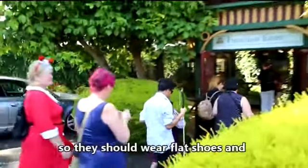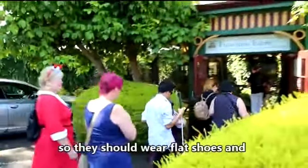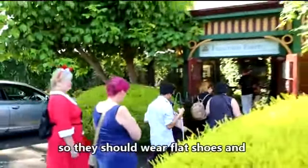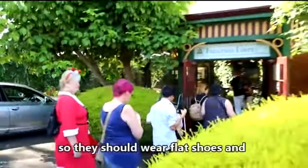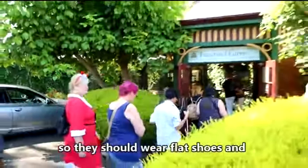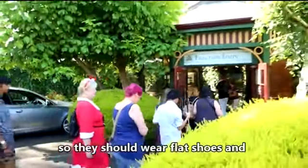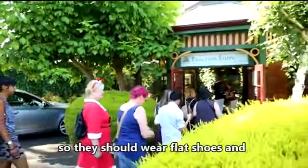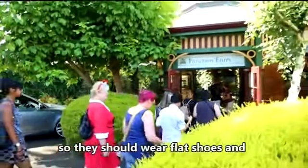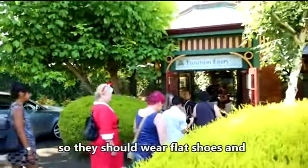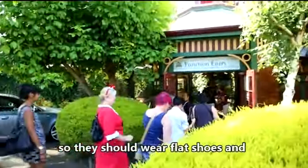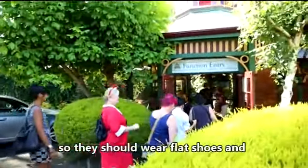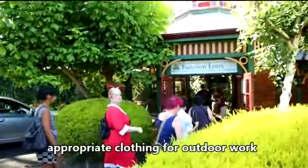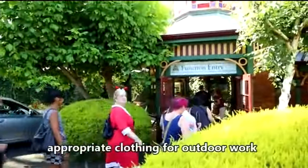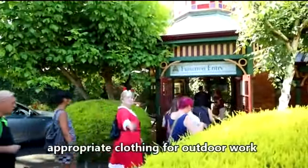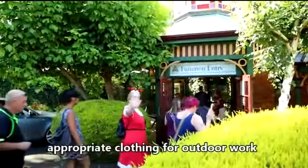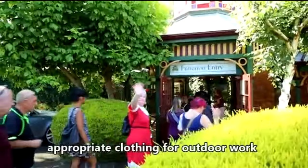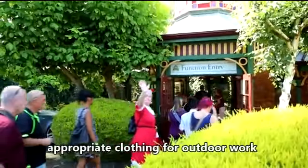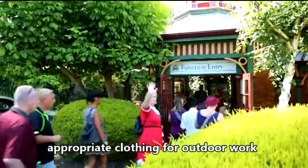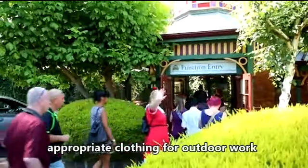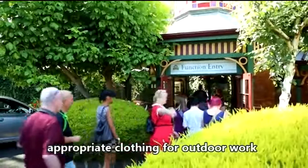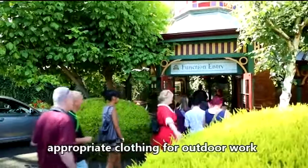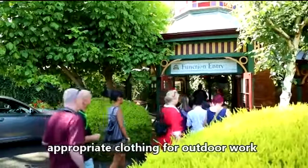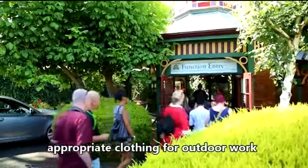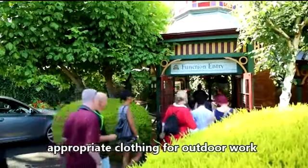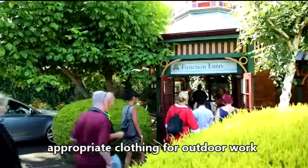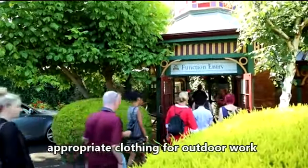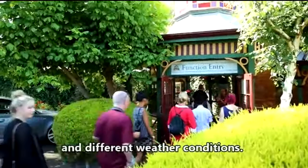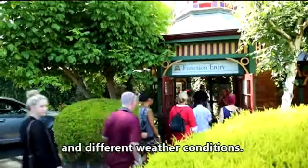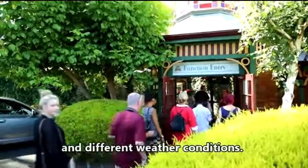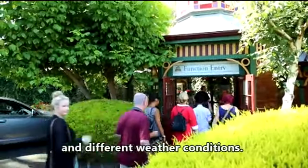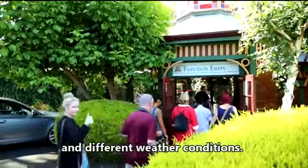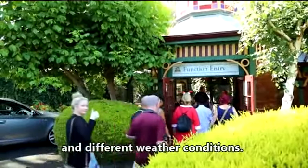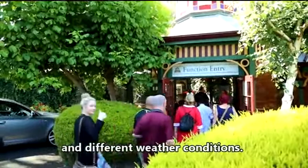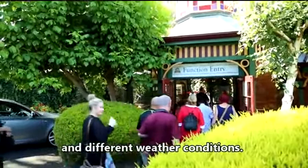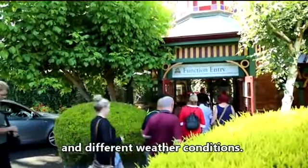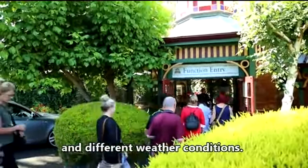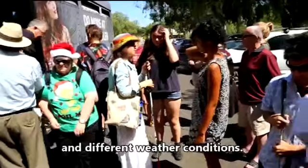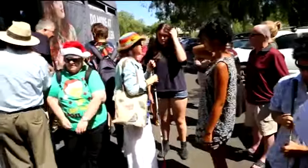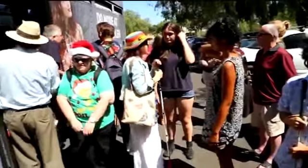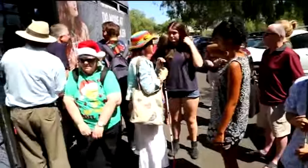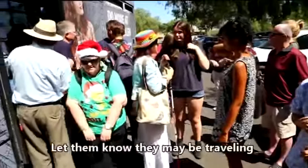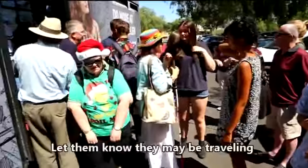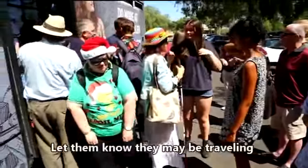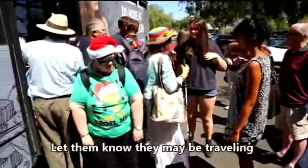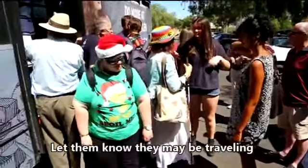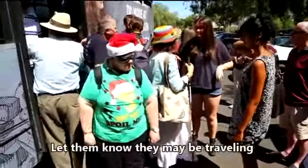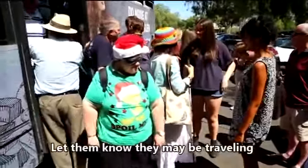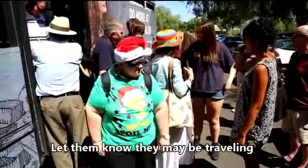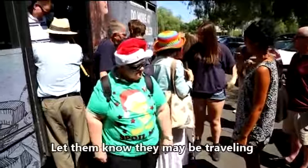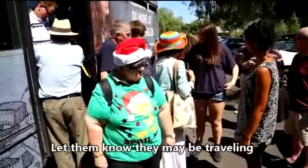wear flat shoes and appropriate clothing for outdoor work and different weather conditions. Let them know they may be travelling